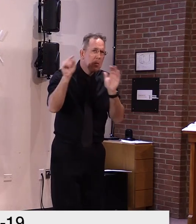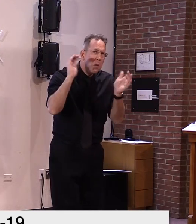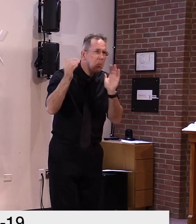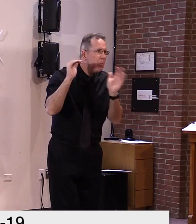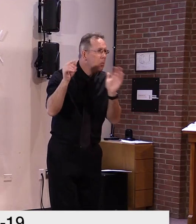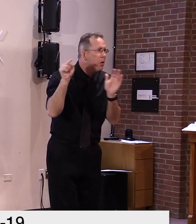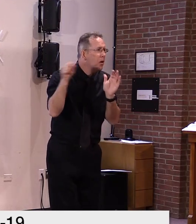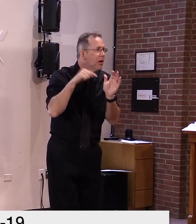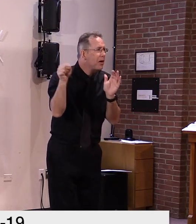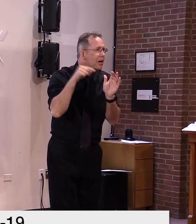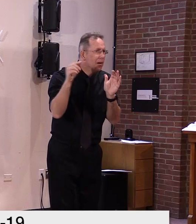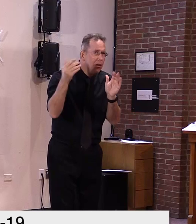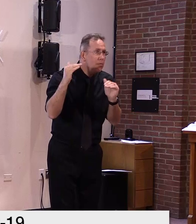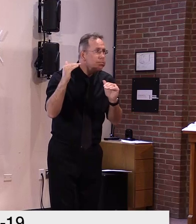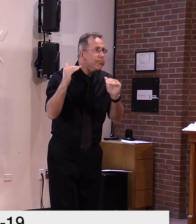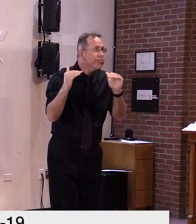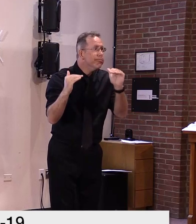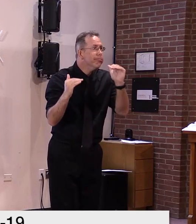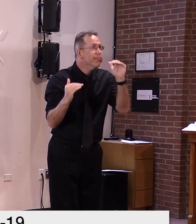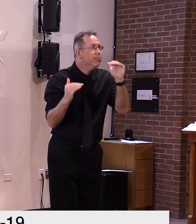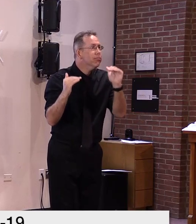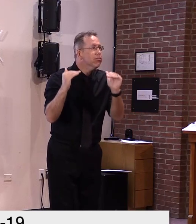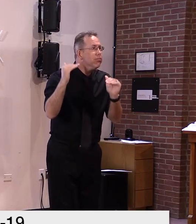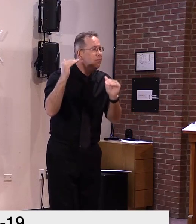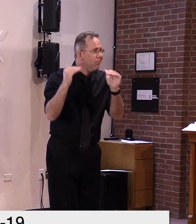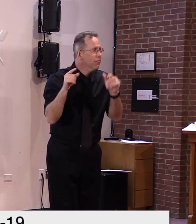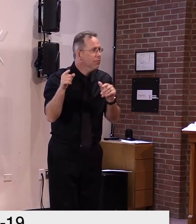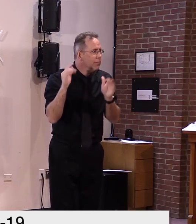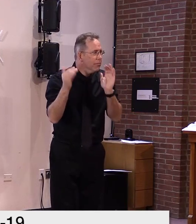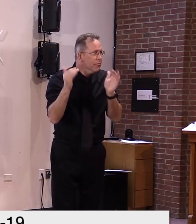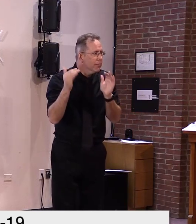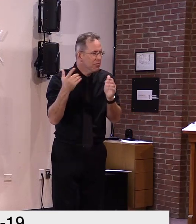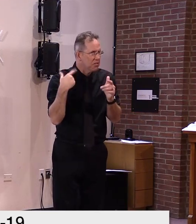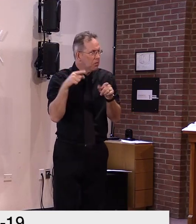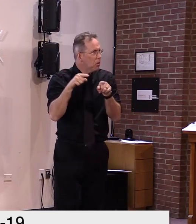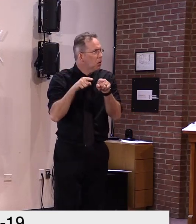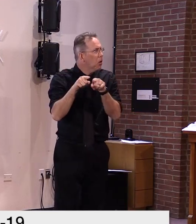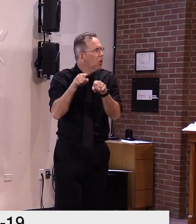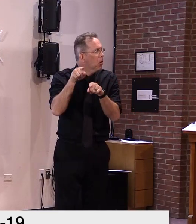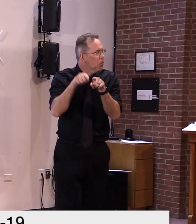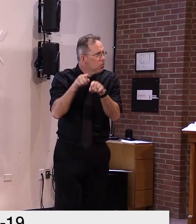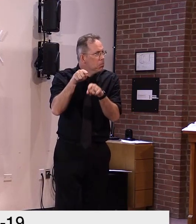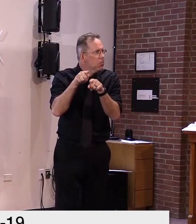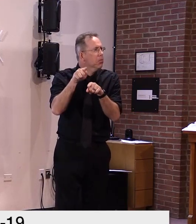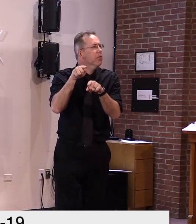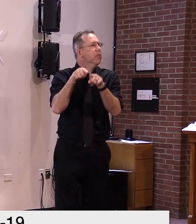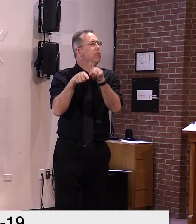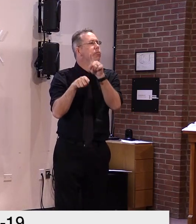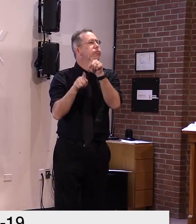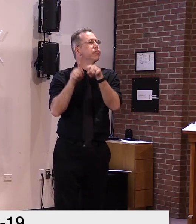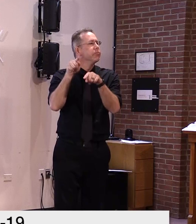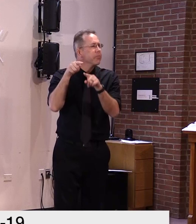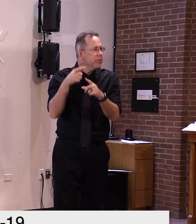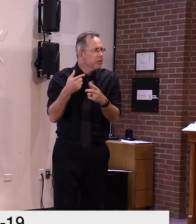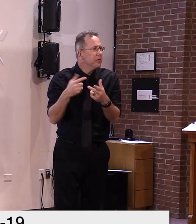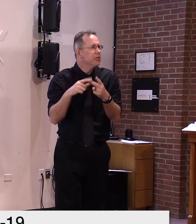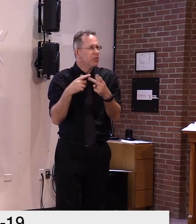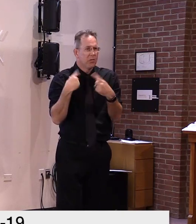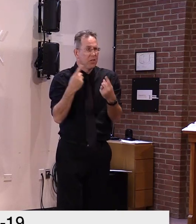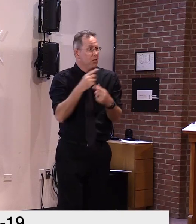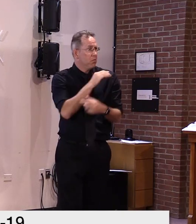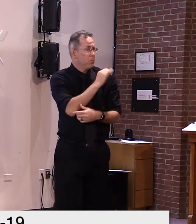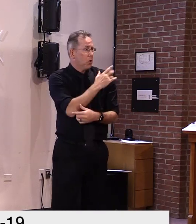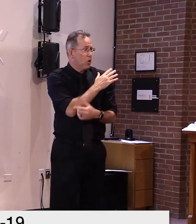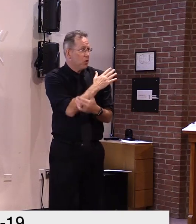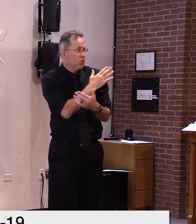from the beginning part of the pandemic, we had very similar trajectories from March to June. We all had a mild peak and then